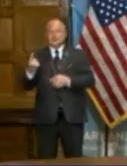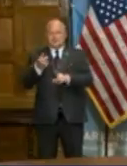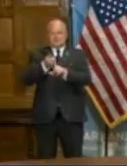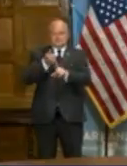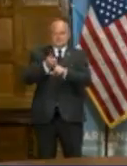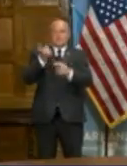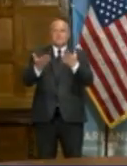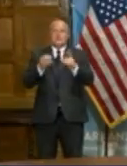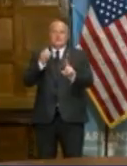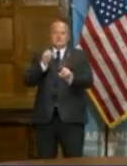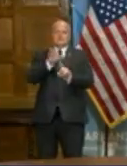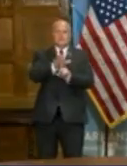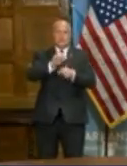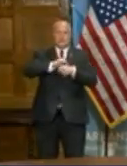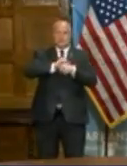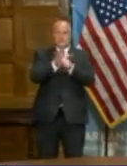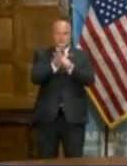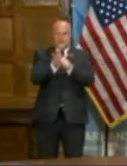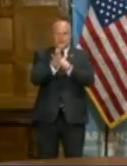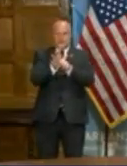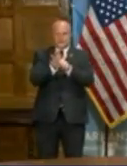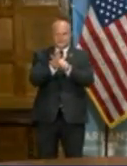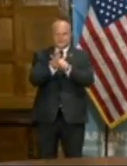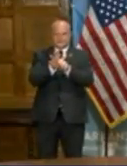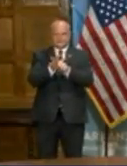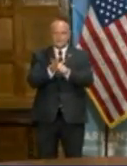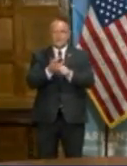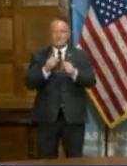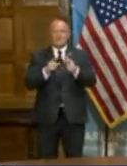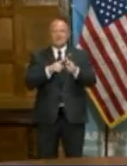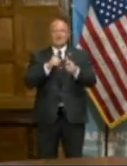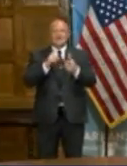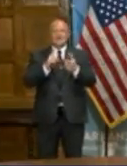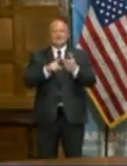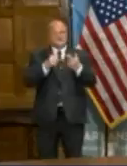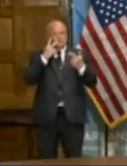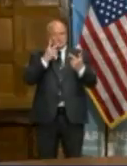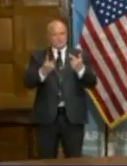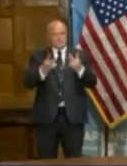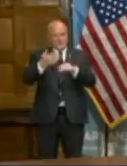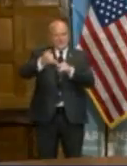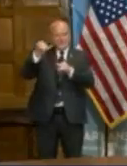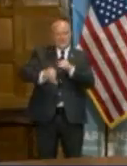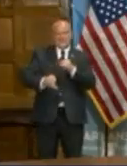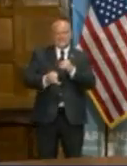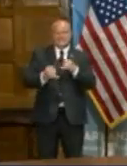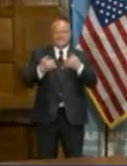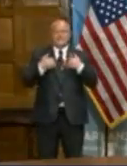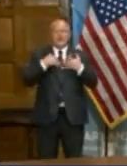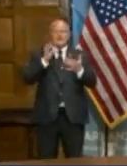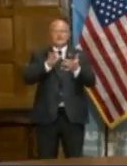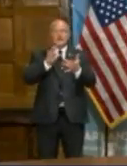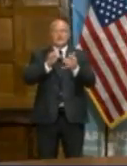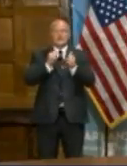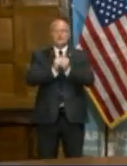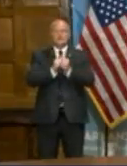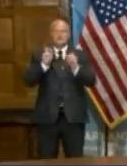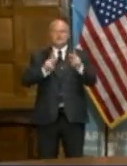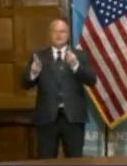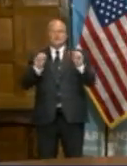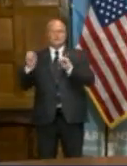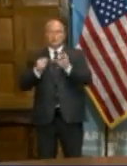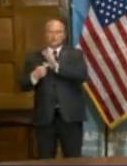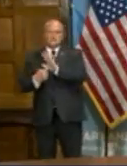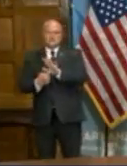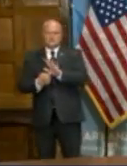that may have been exposed to COVID-19. And then you can see at the end, if you have contacts with no symptoms,